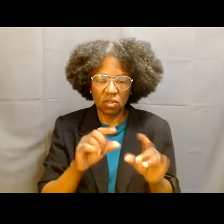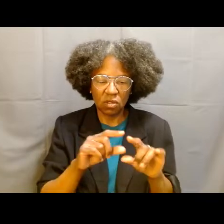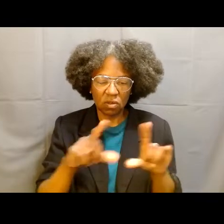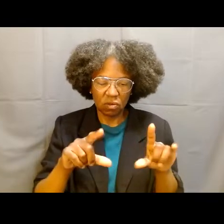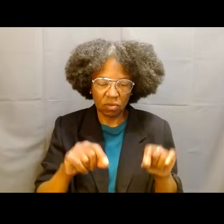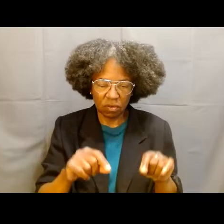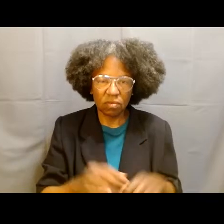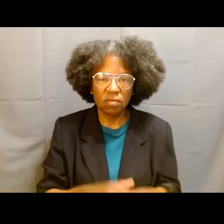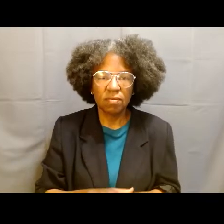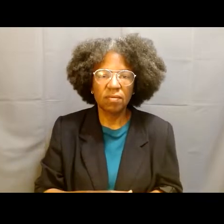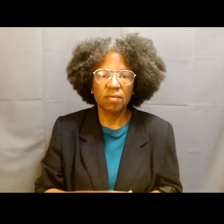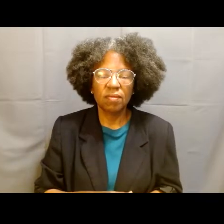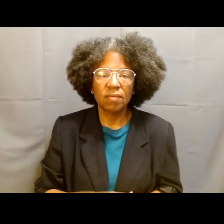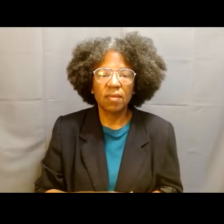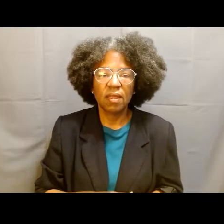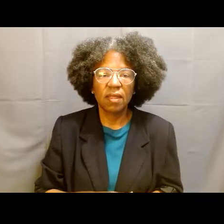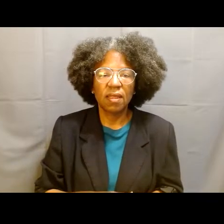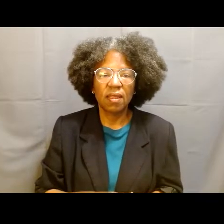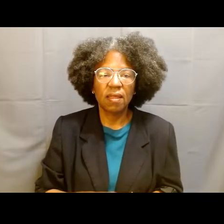They are